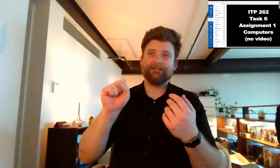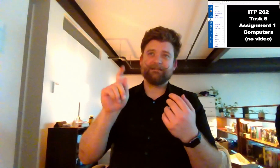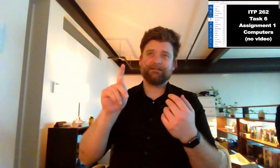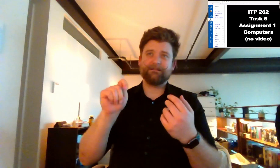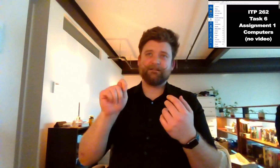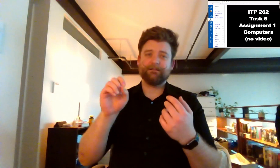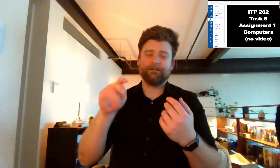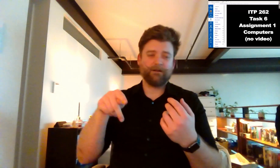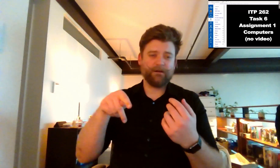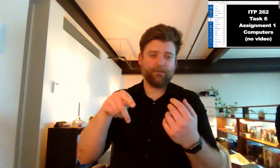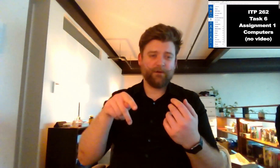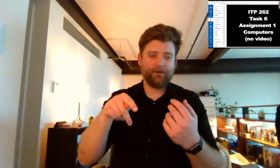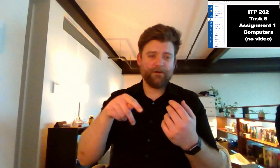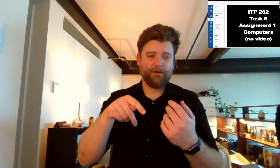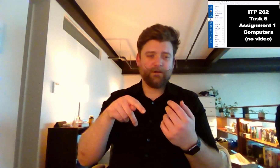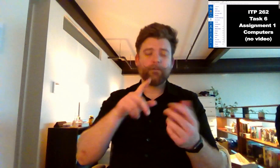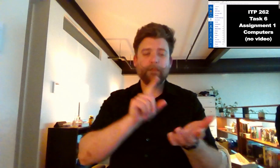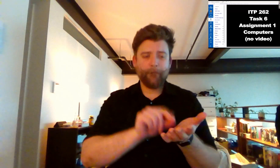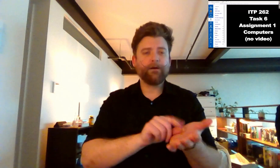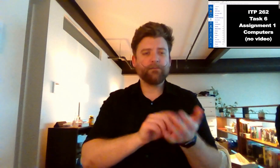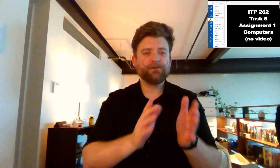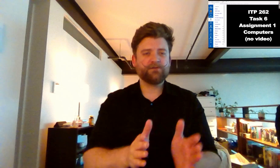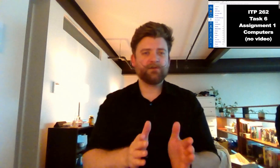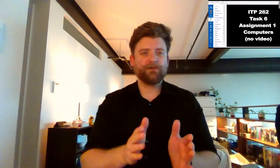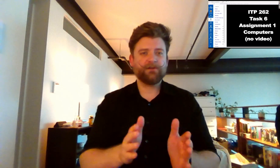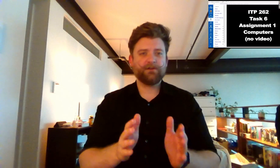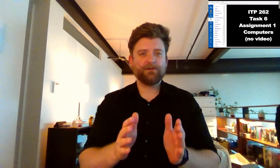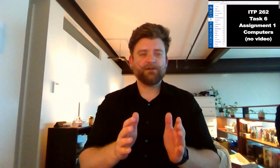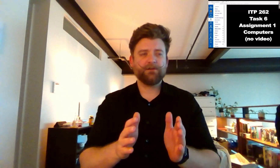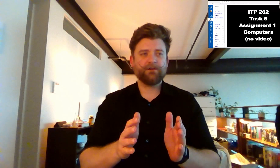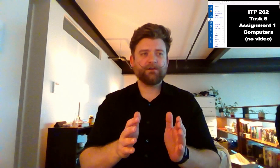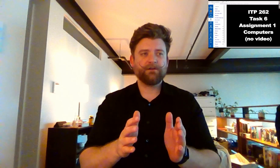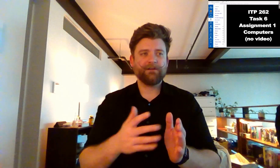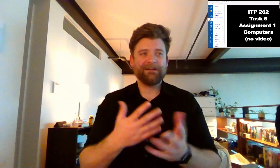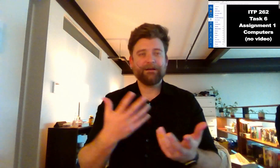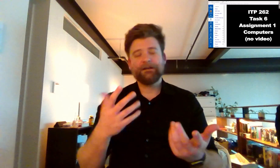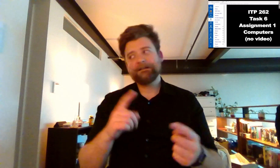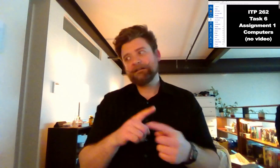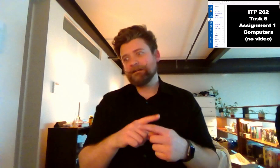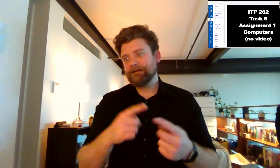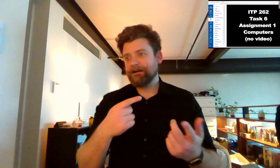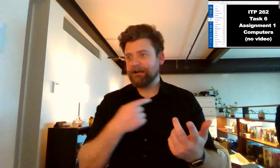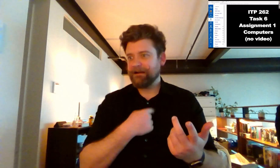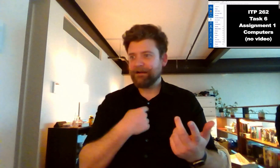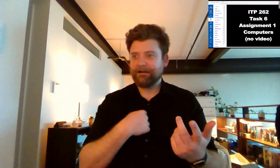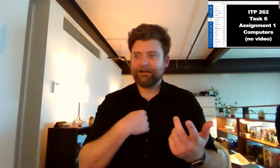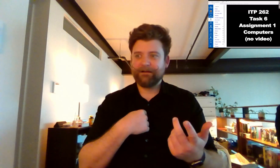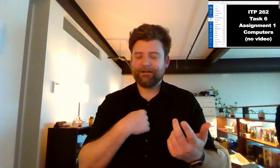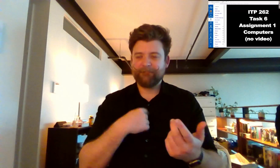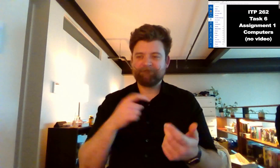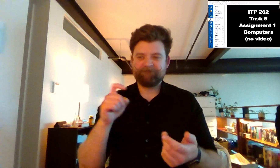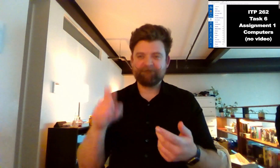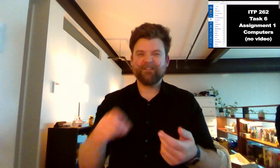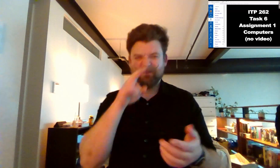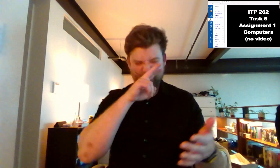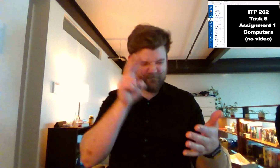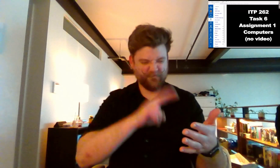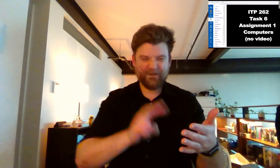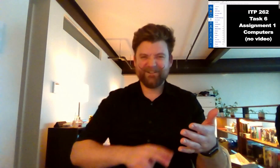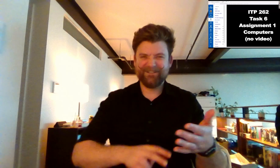it to give somebody to read, and you'll make it look better.